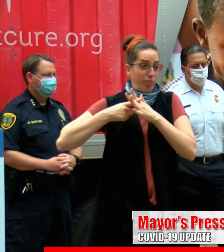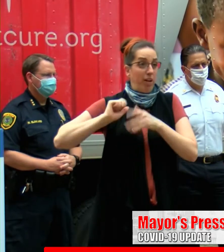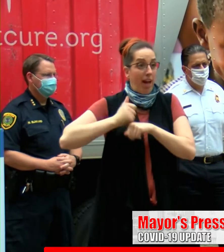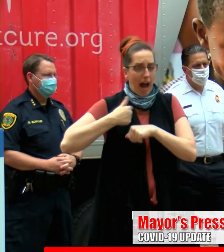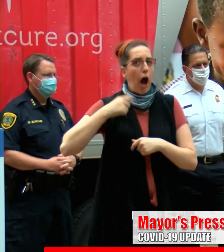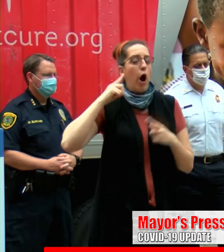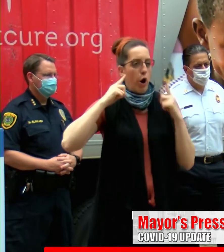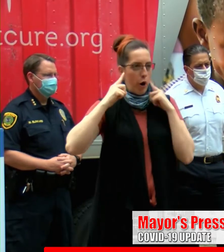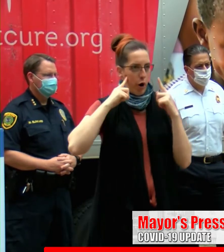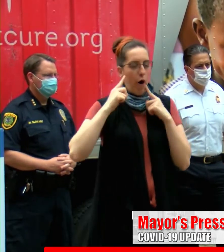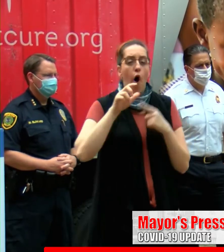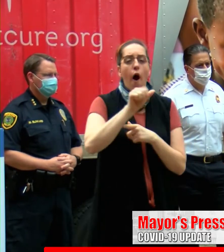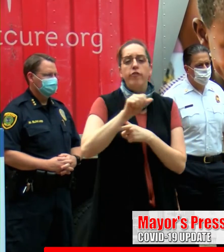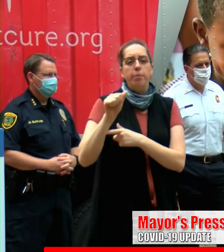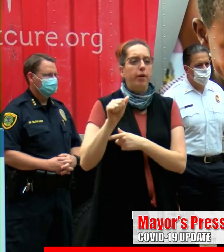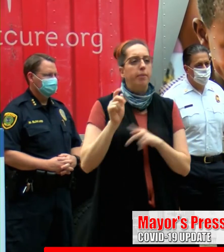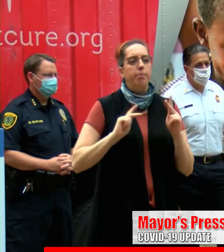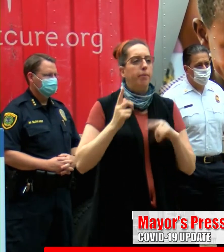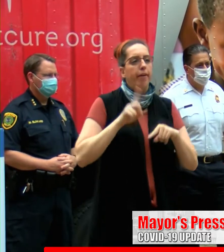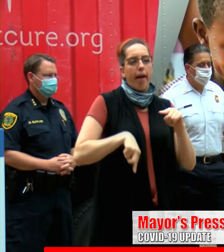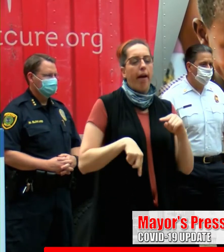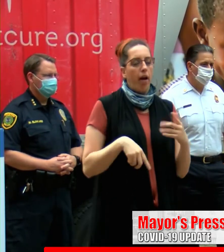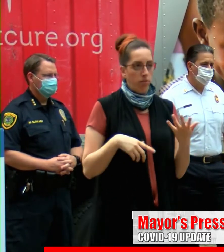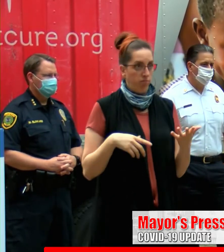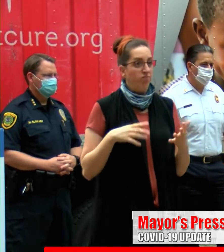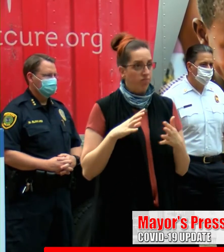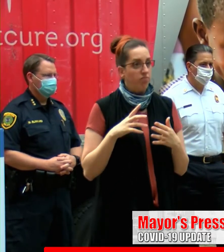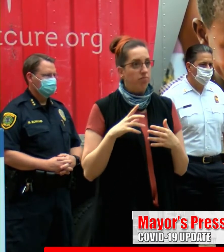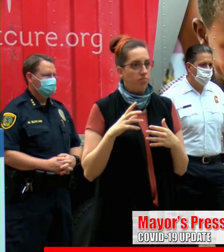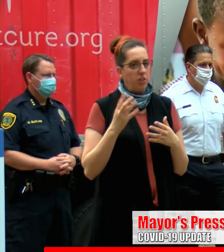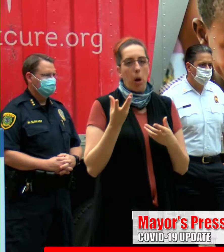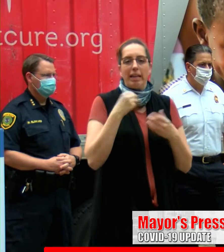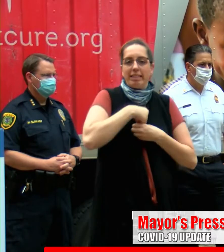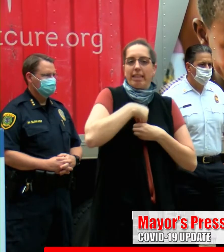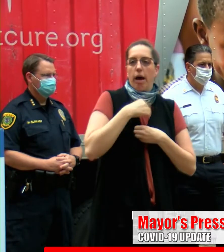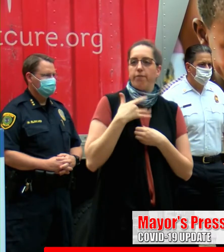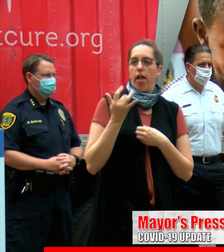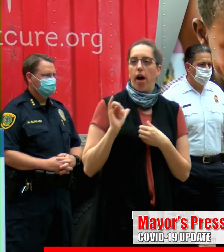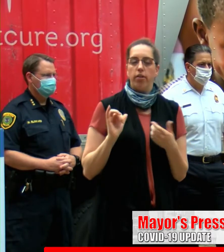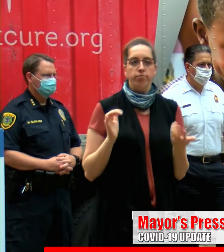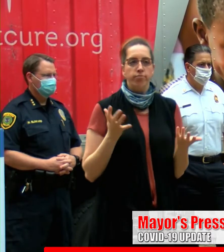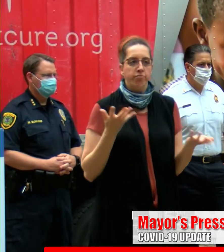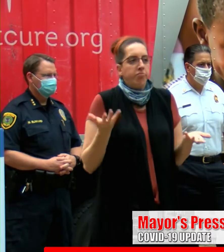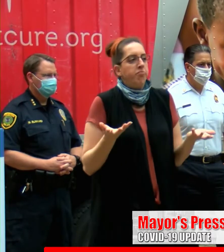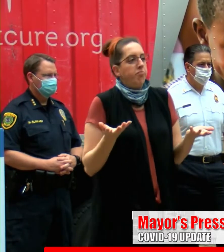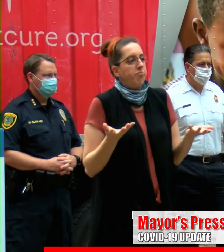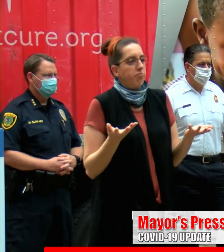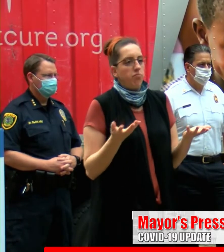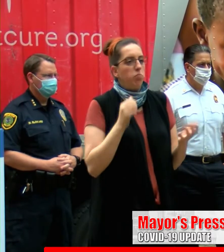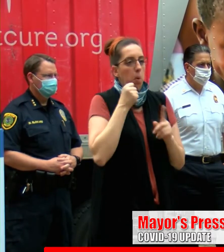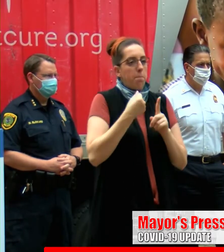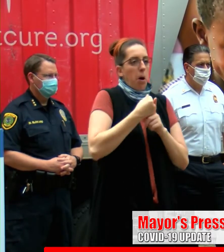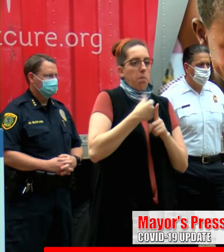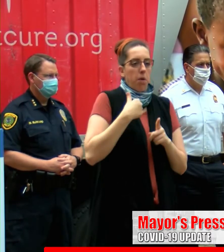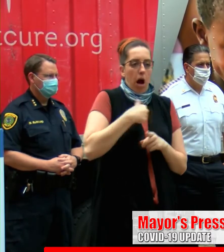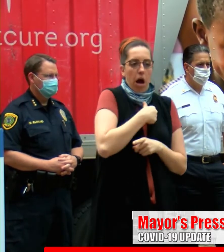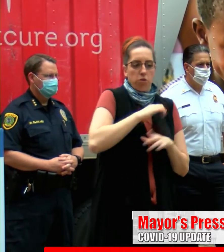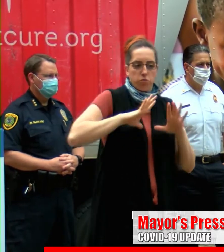even heard it. African Americans can't get the coronavirus. That's something that we have within us that it won't hit us.